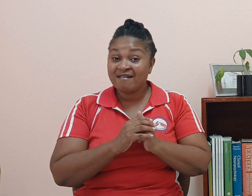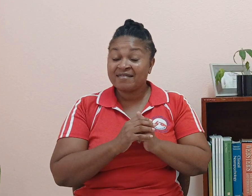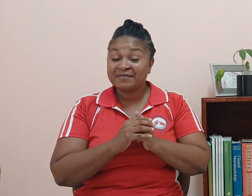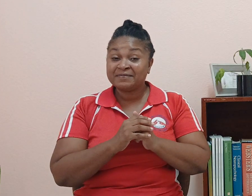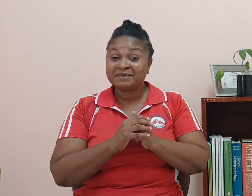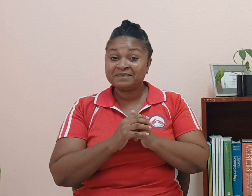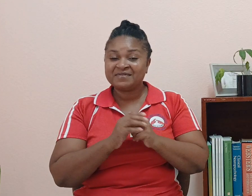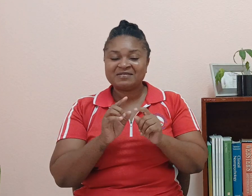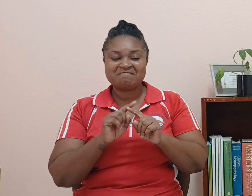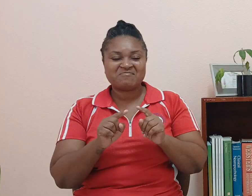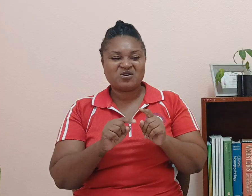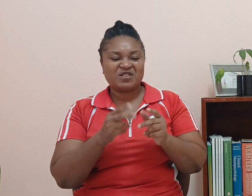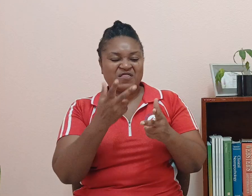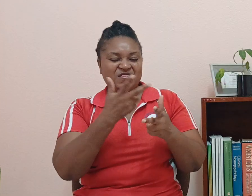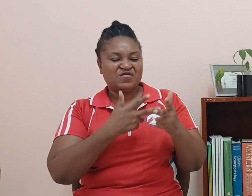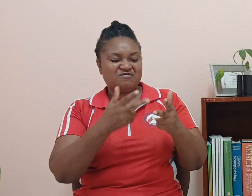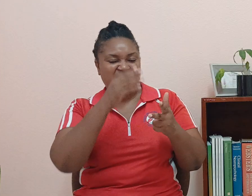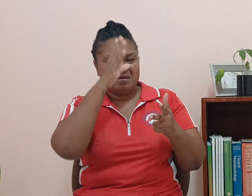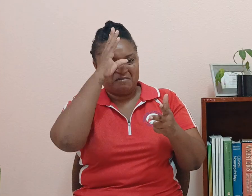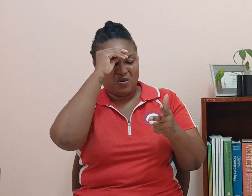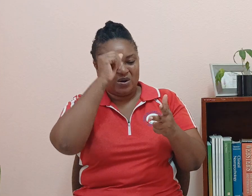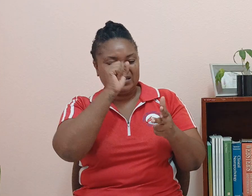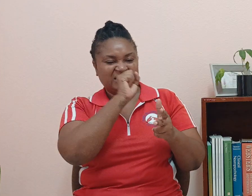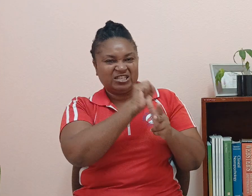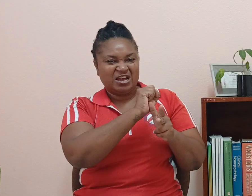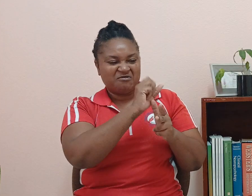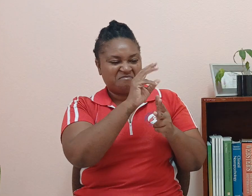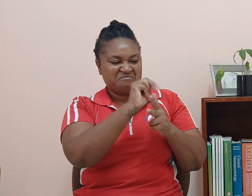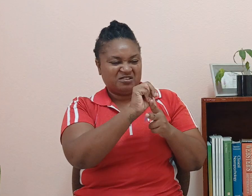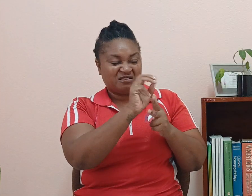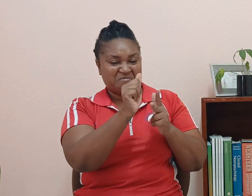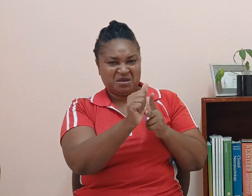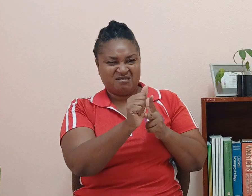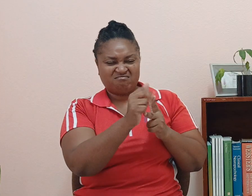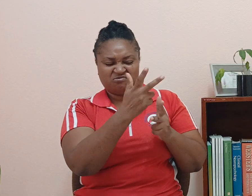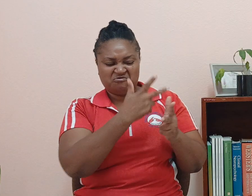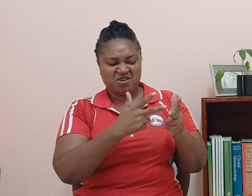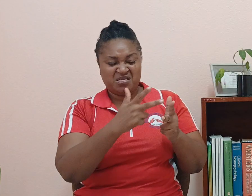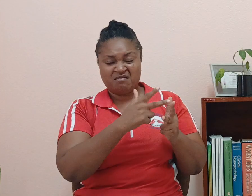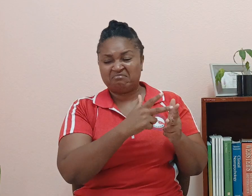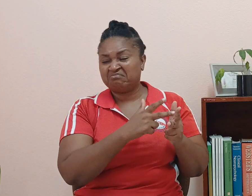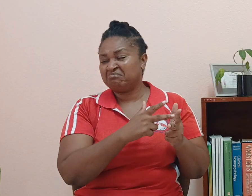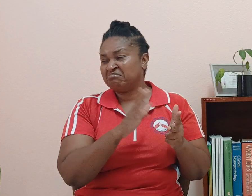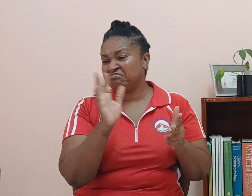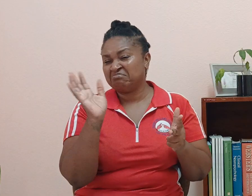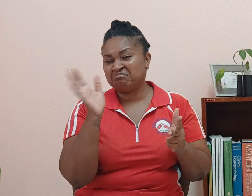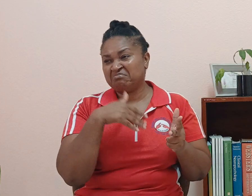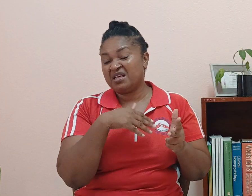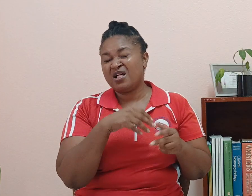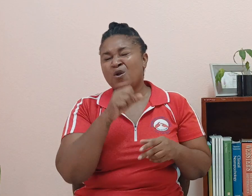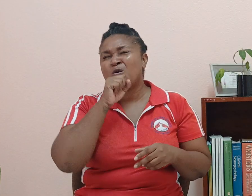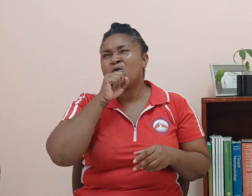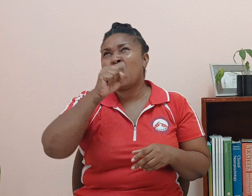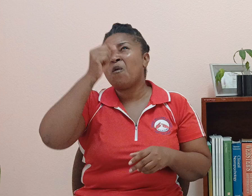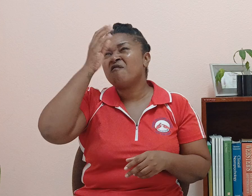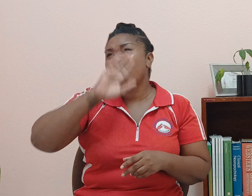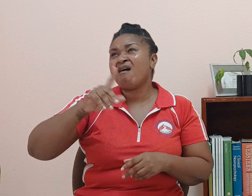But Shadrach, Meshach, and Abednego loved God, and